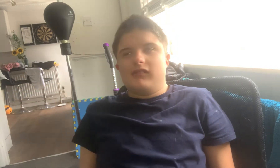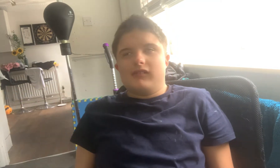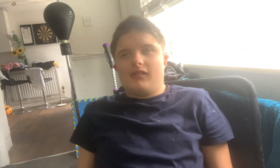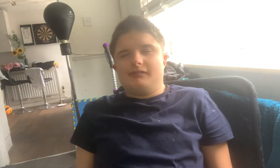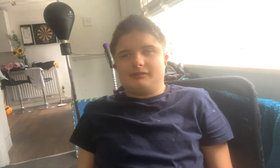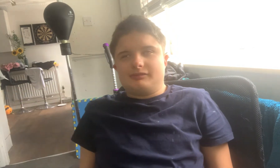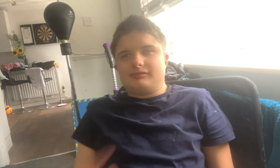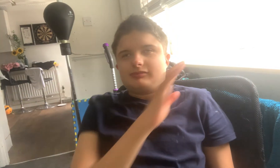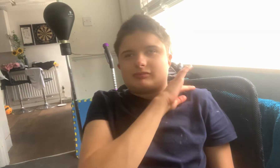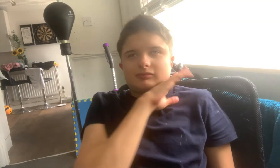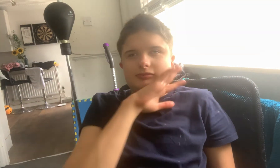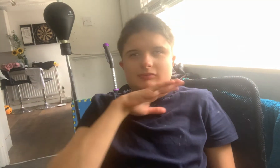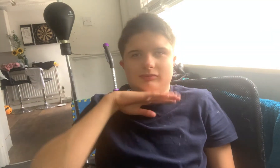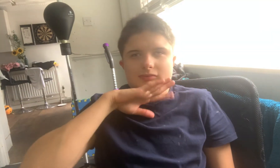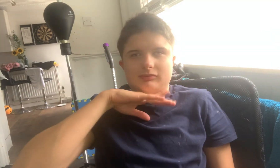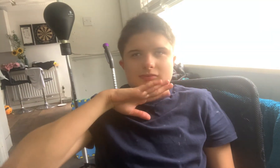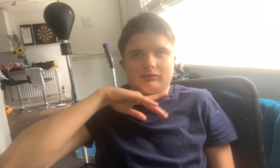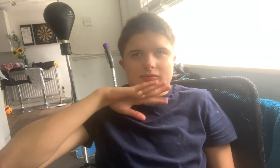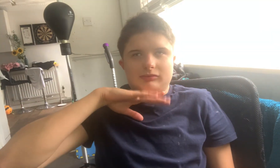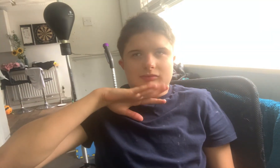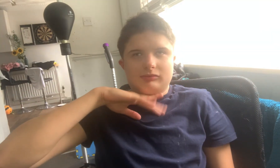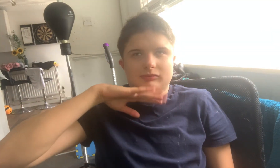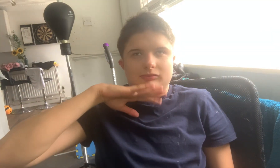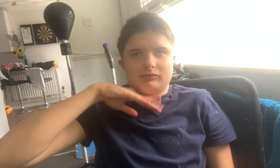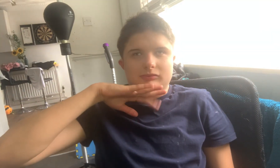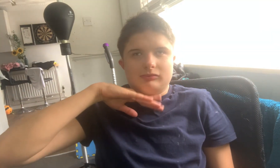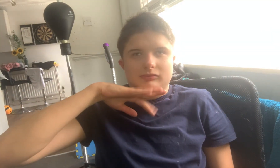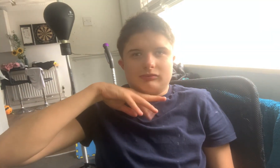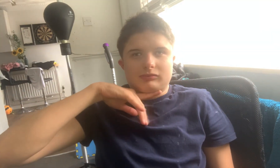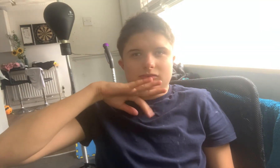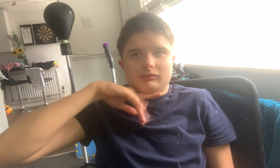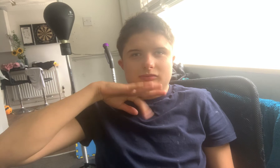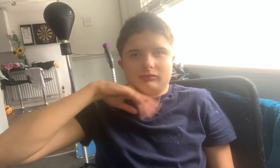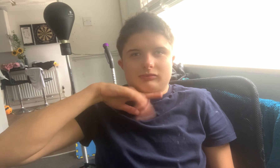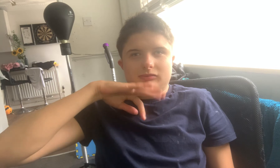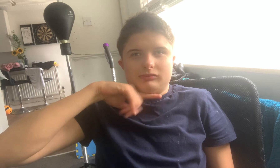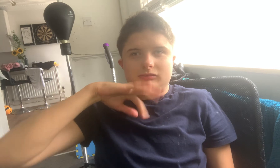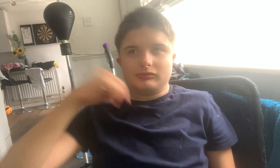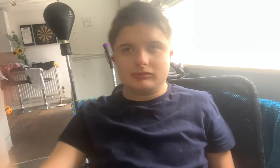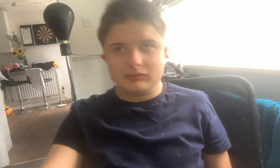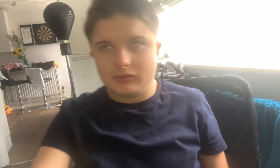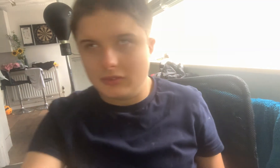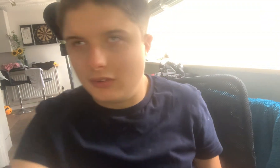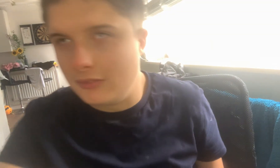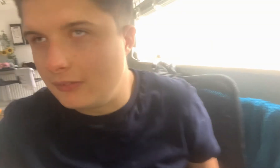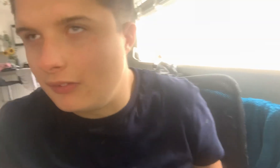easier. And she knows it's interest-free from just $17.87 a month for 24 months at Curry's.